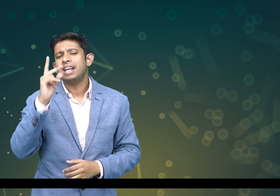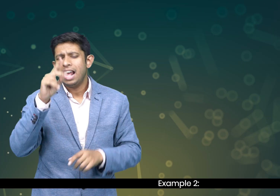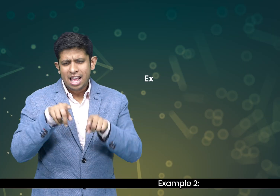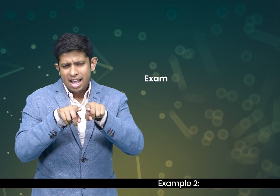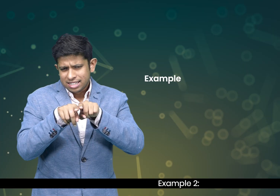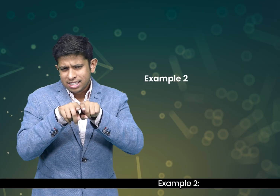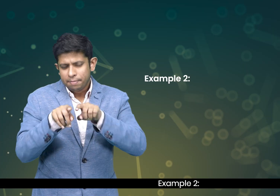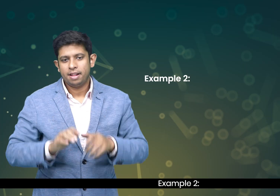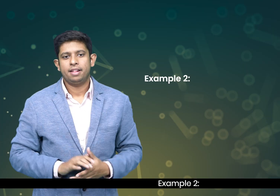Example 2.